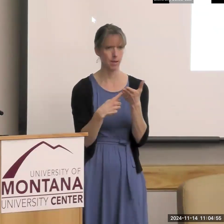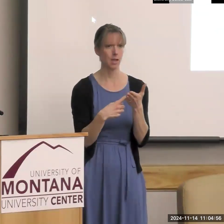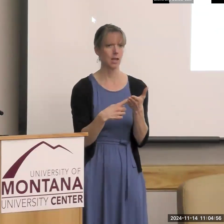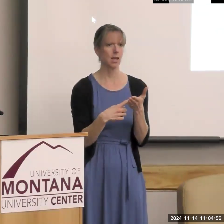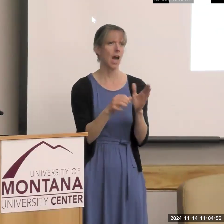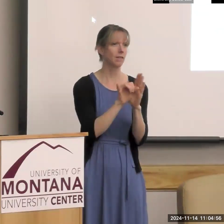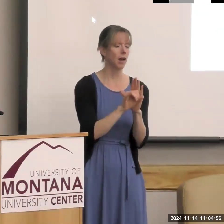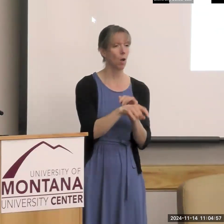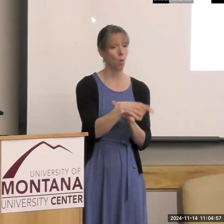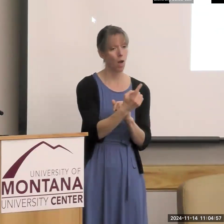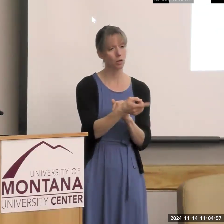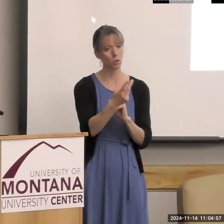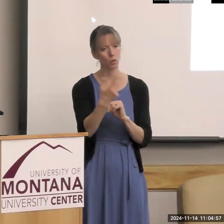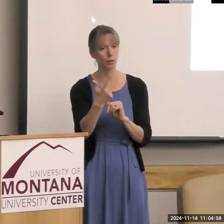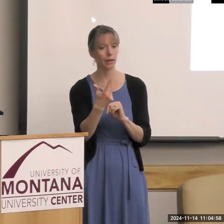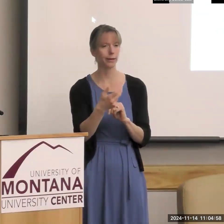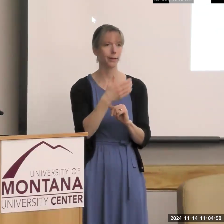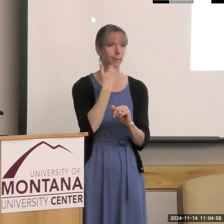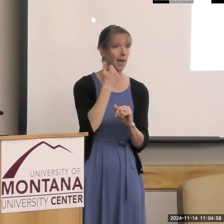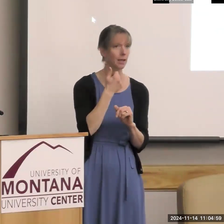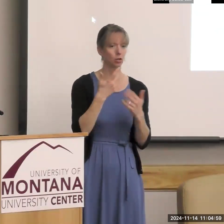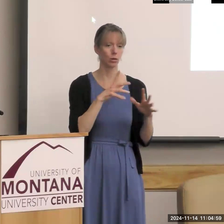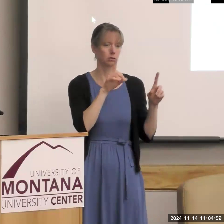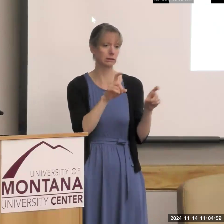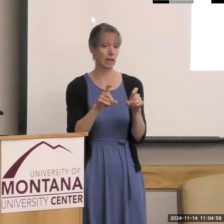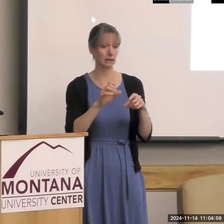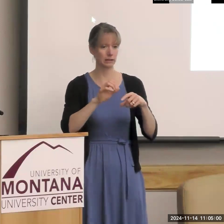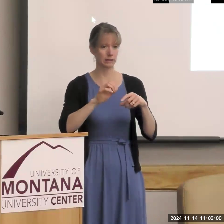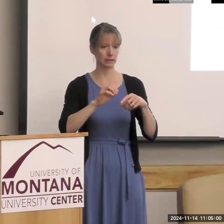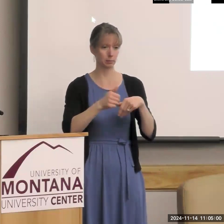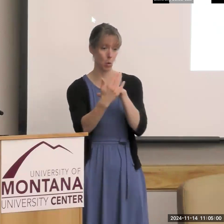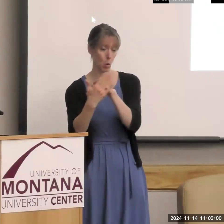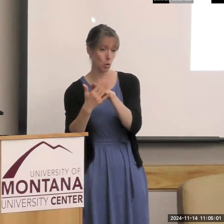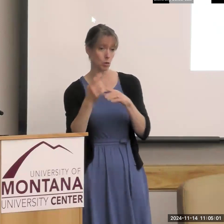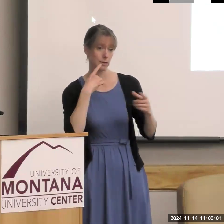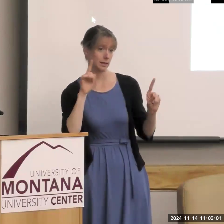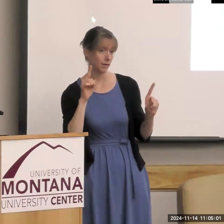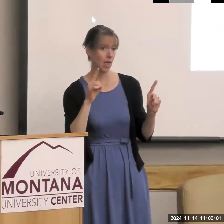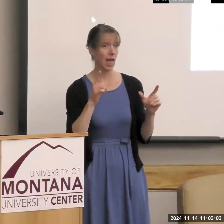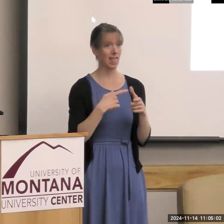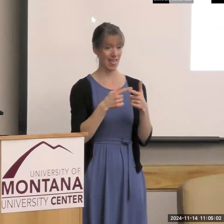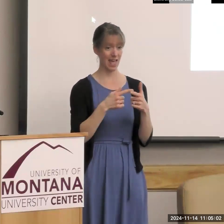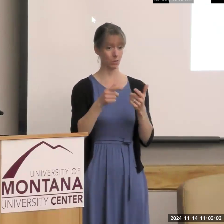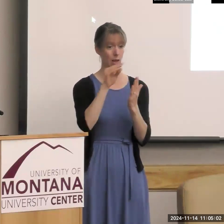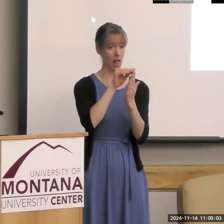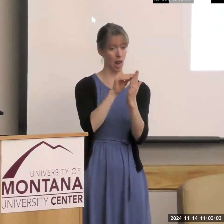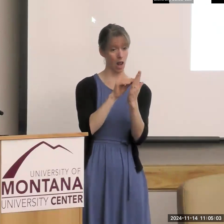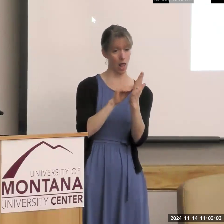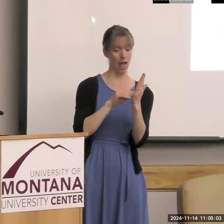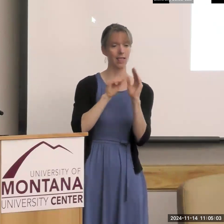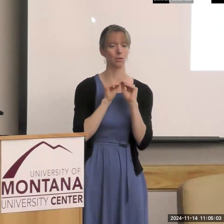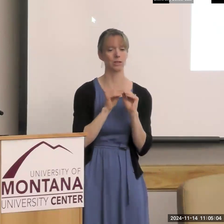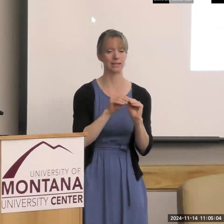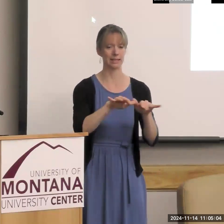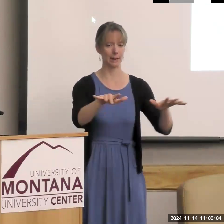3 best or promising or tested practices, and then try to help disseminate those. All right. So this